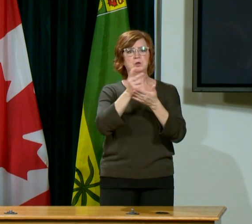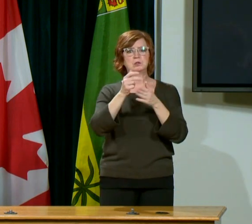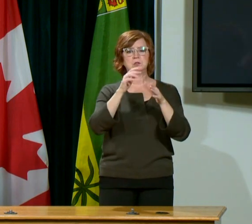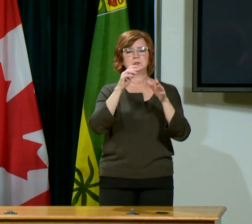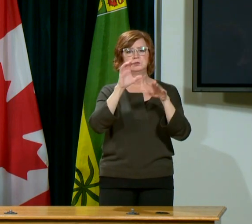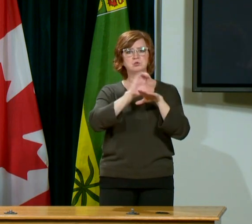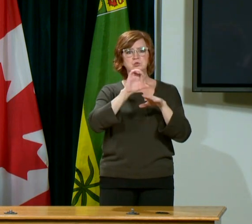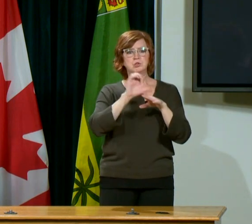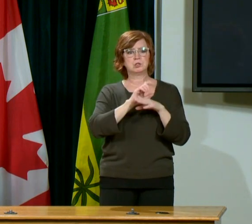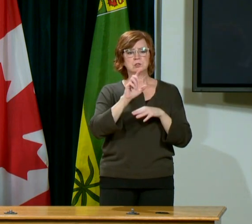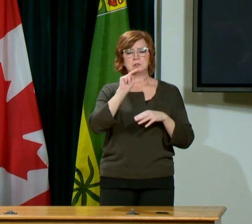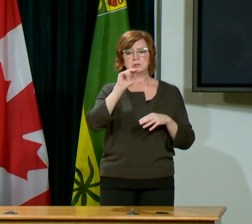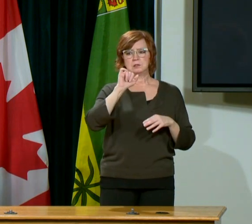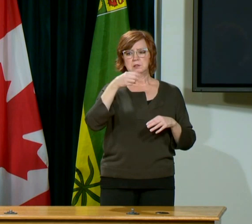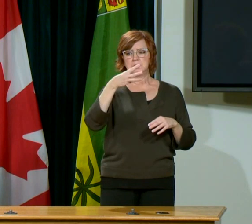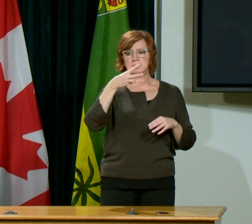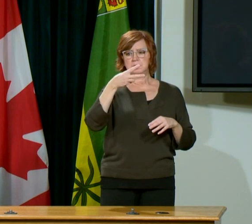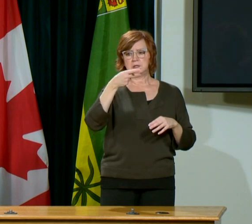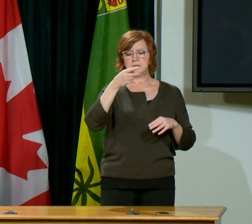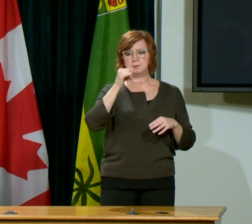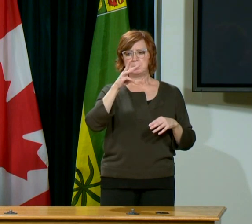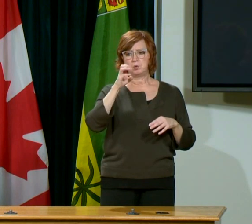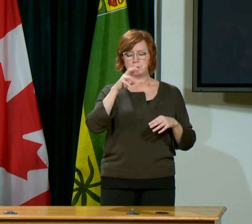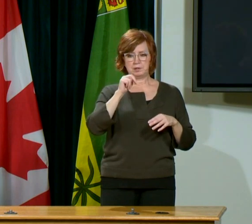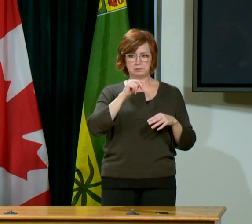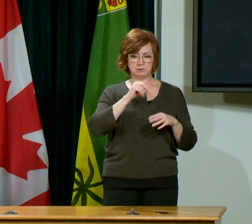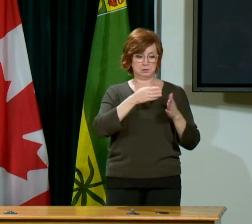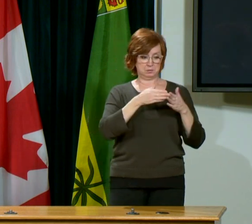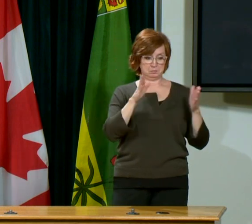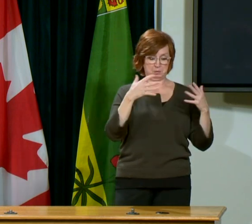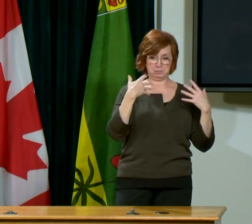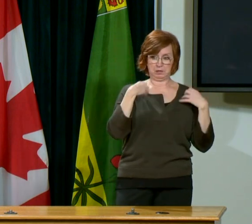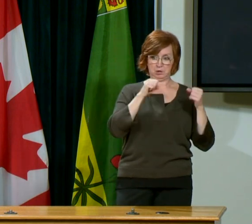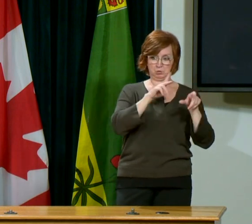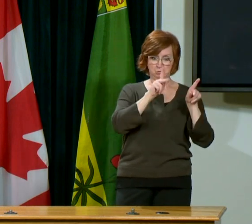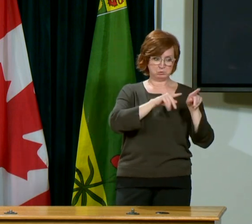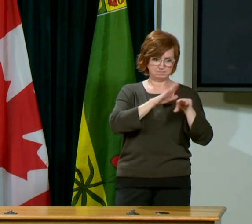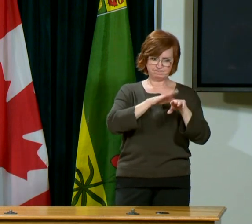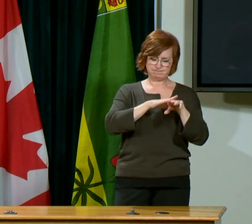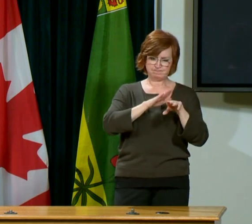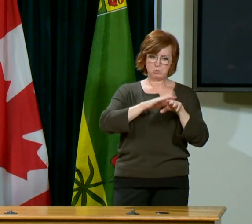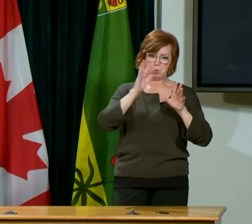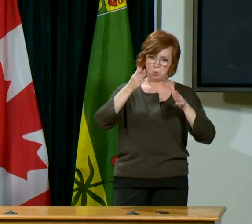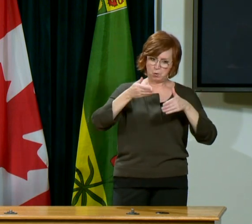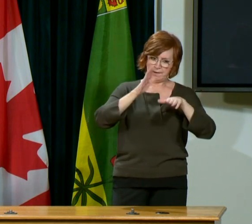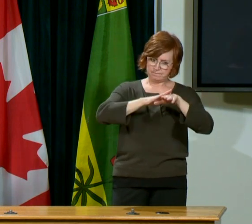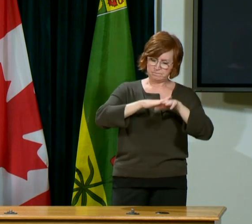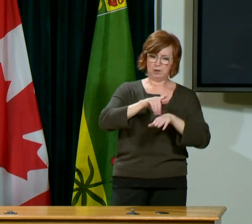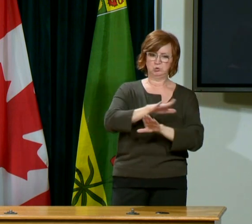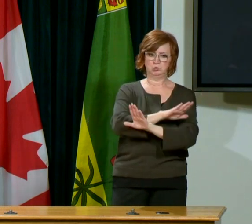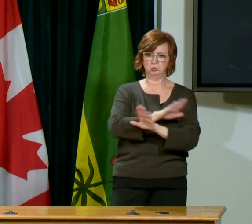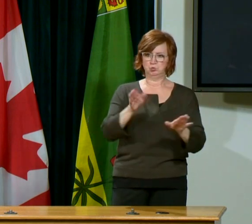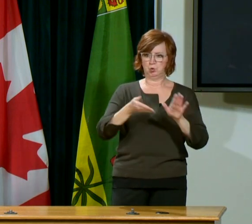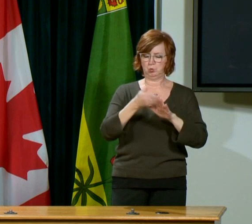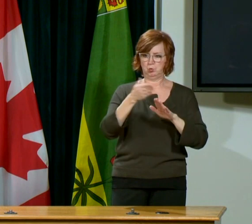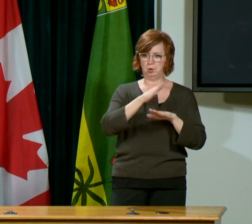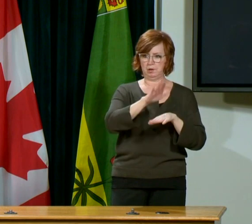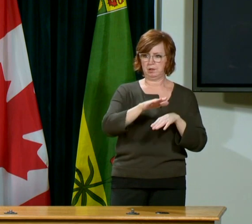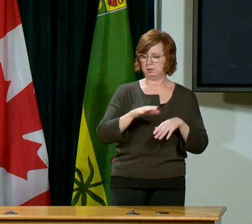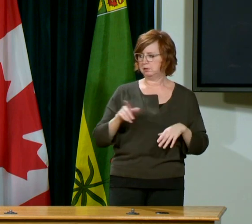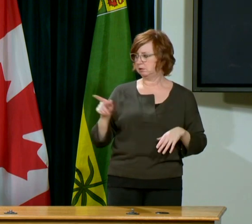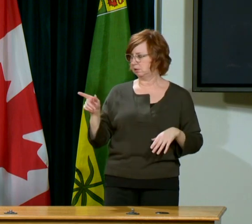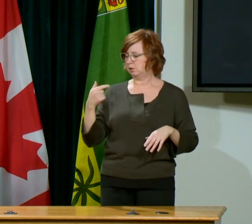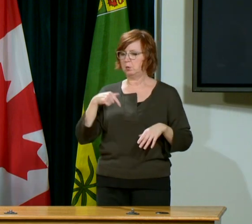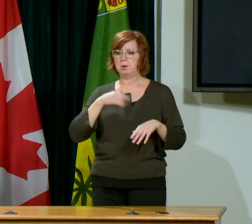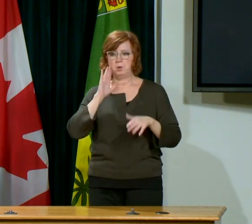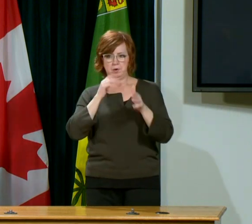that was provided was there was a recommendation not to hold the service. Was that the right advice? As I said, we'll